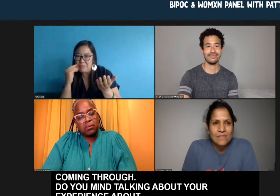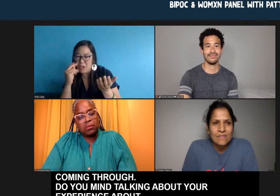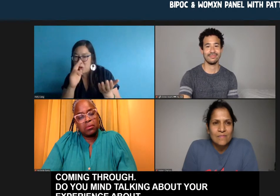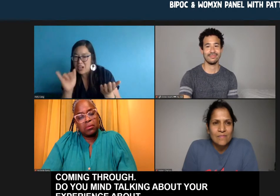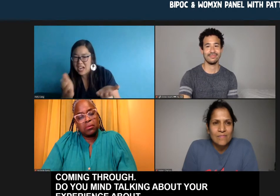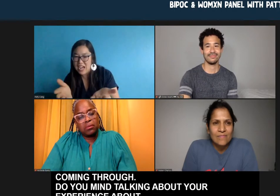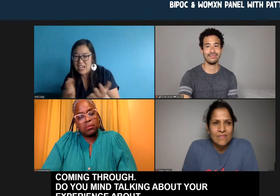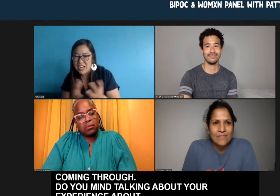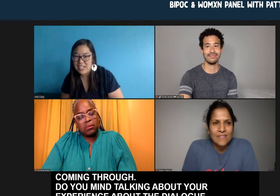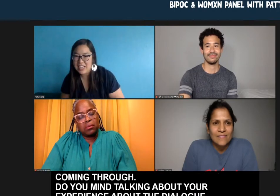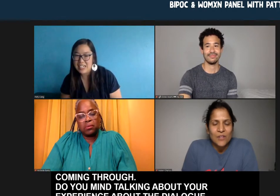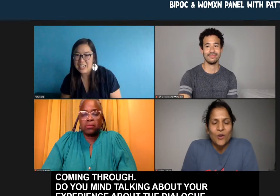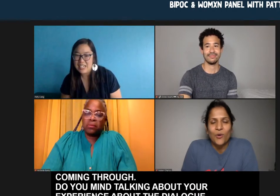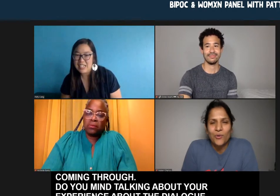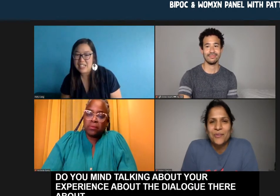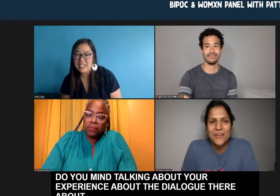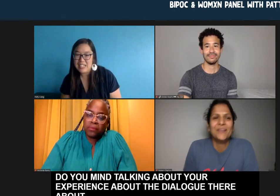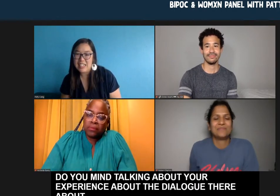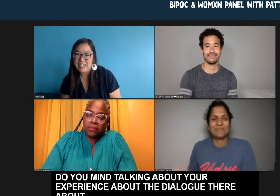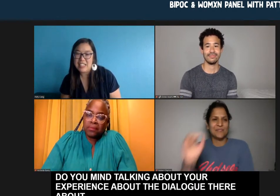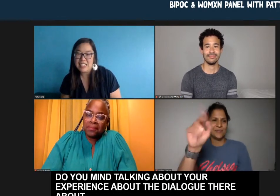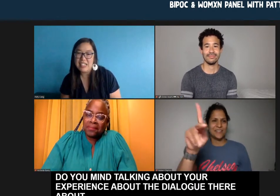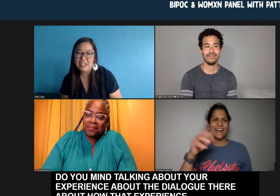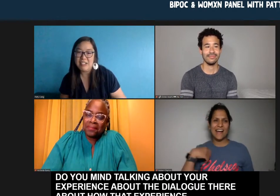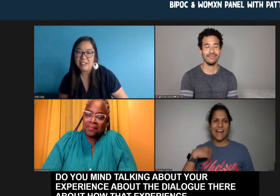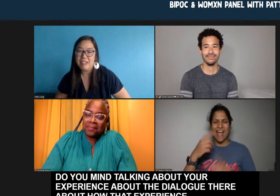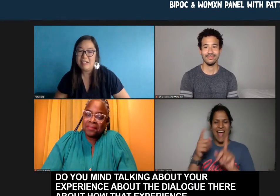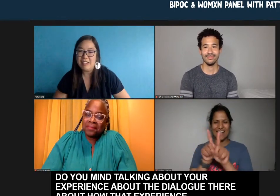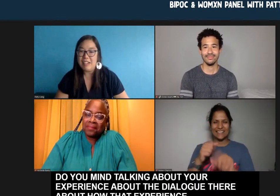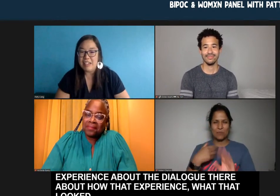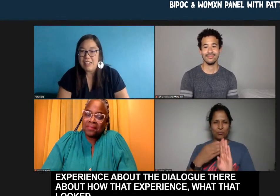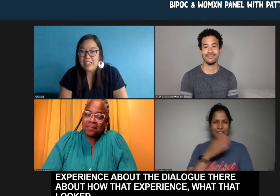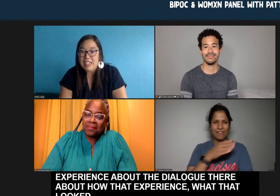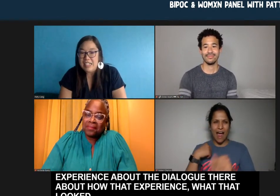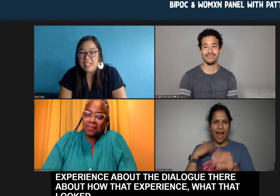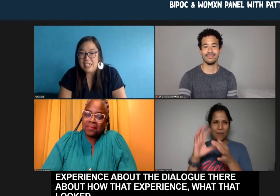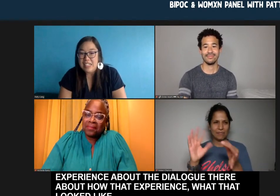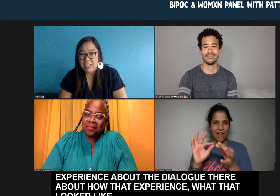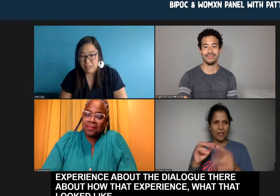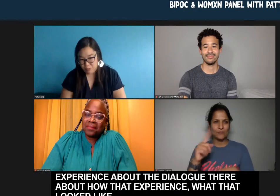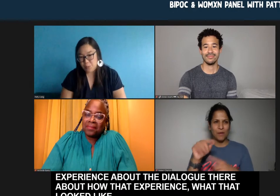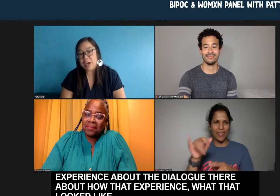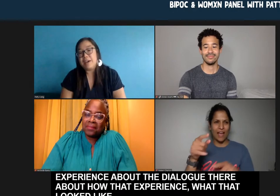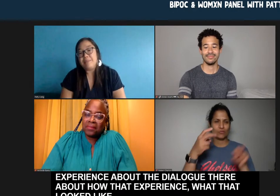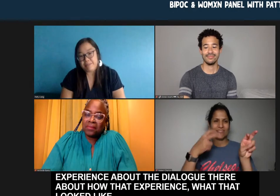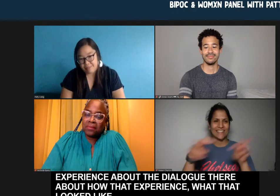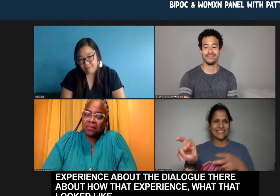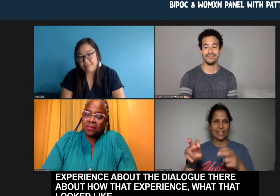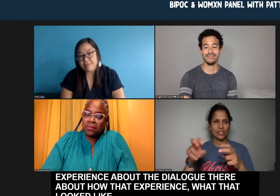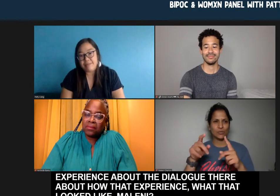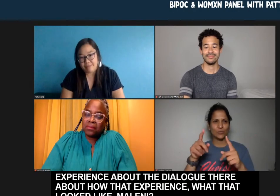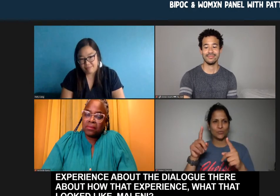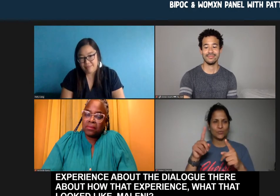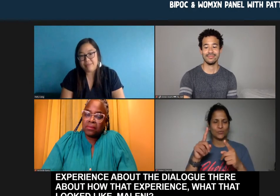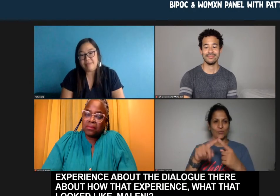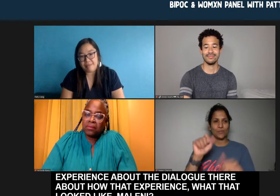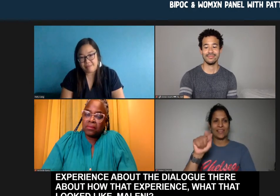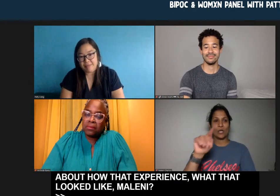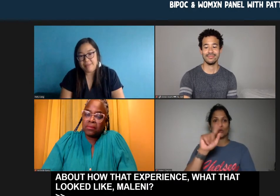how that experience, what that looked like, Milani. Yeah, so I had previously mentioned